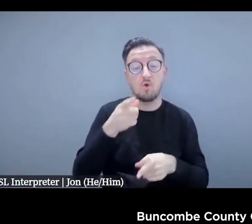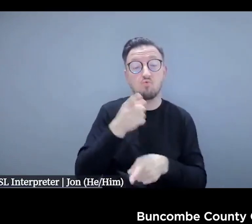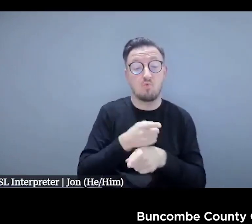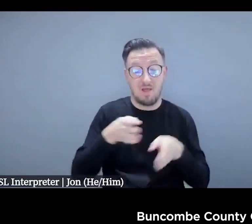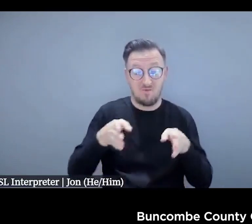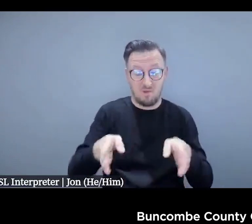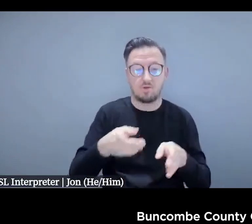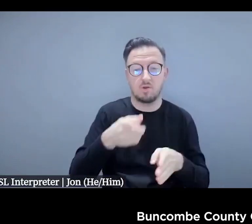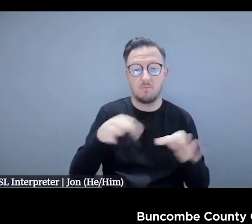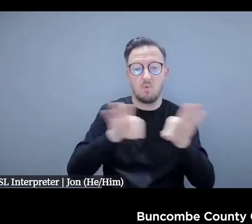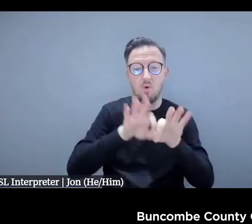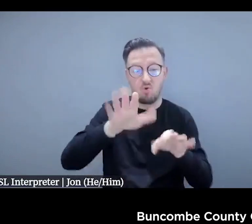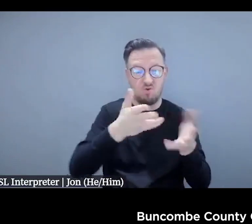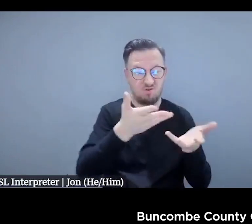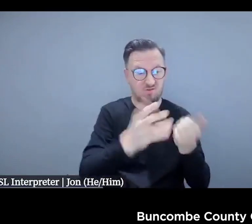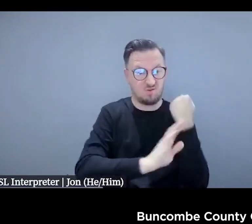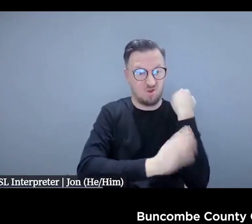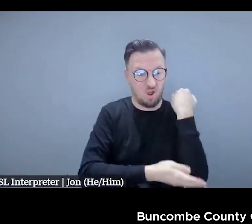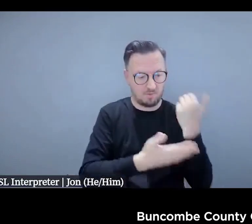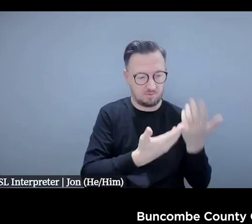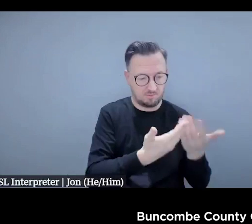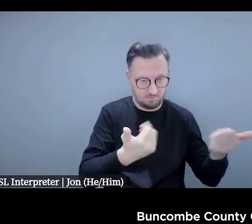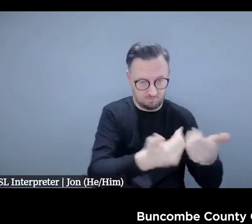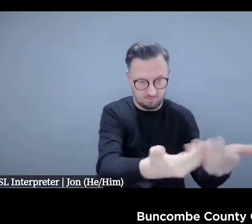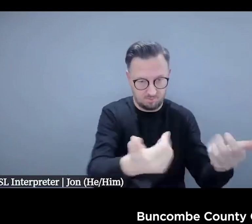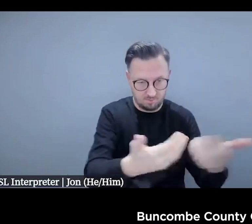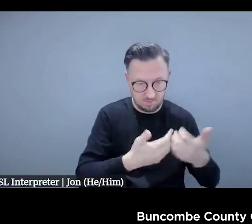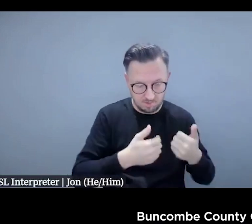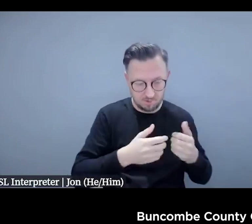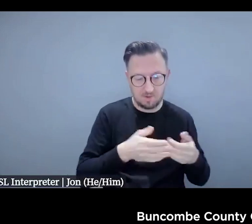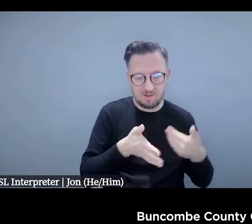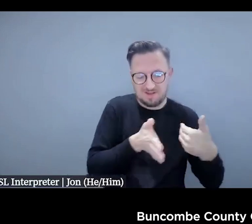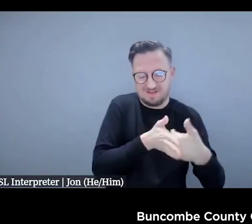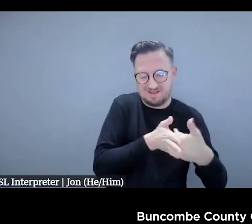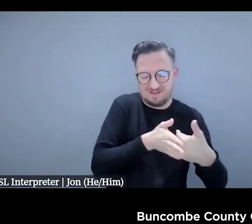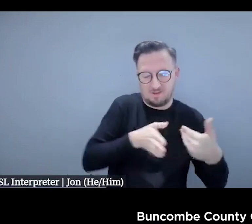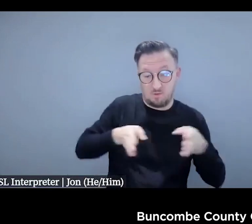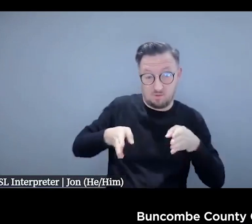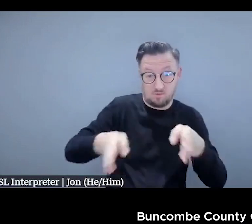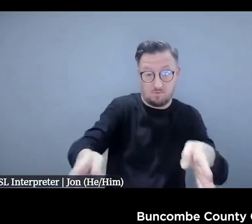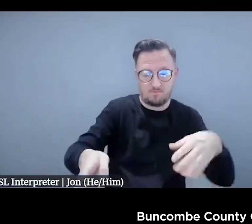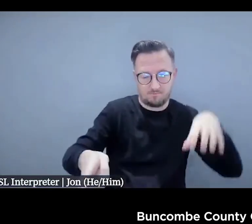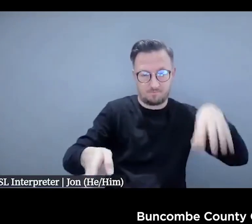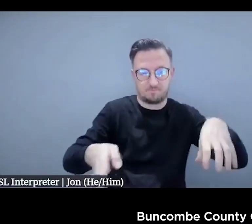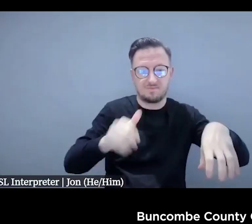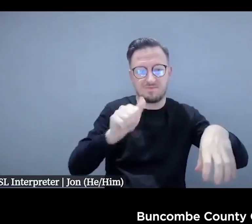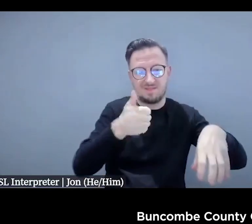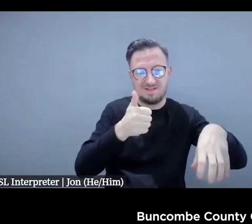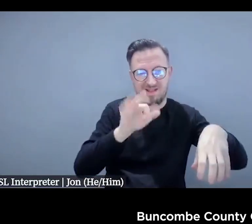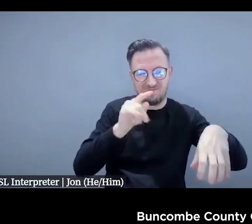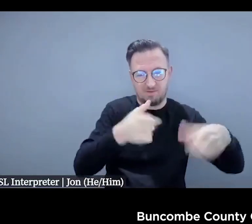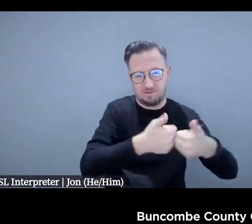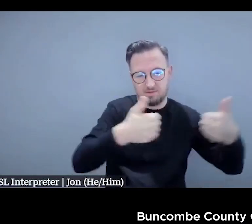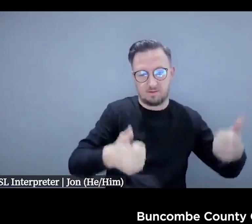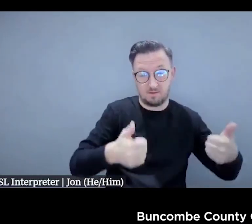debris and place them within 10 feet of the right-of-way, but always away from low-hanging lines so that